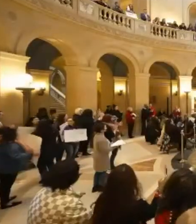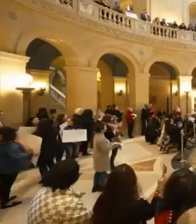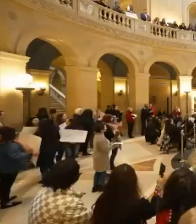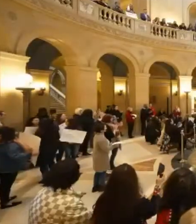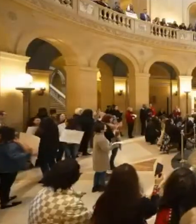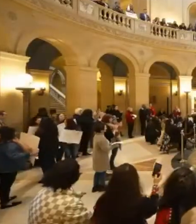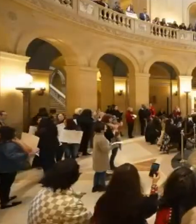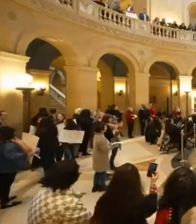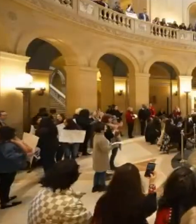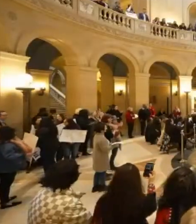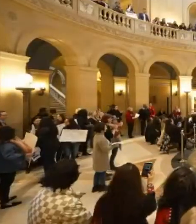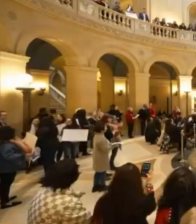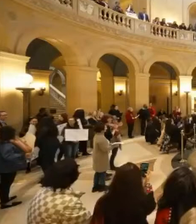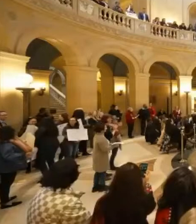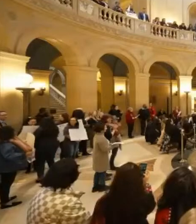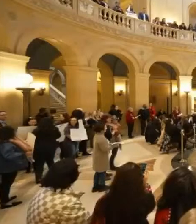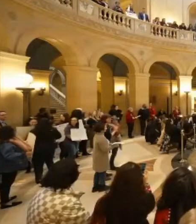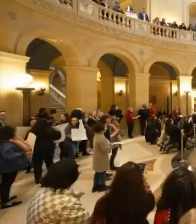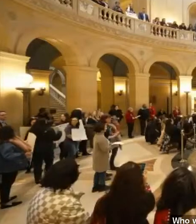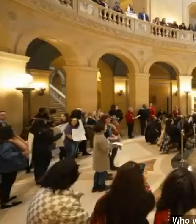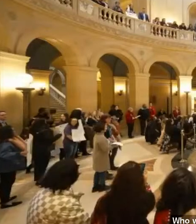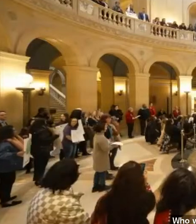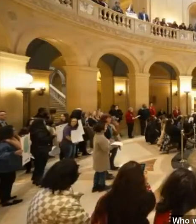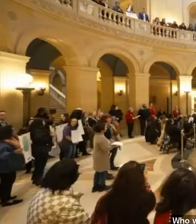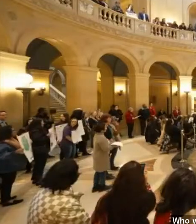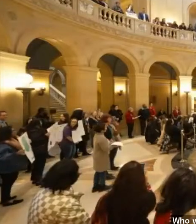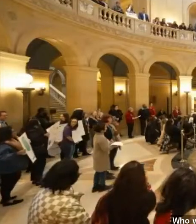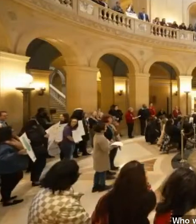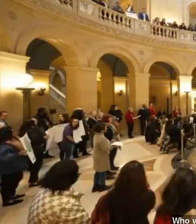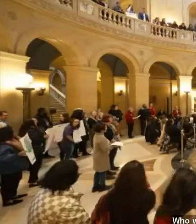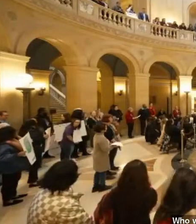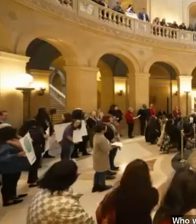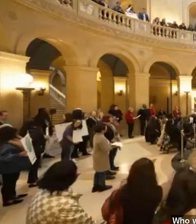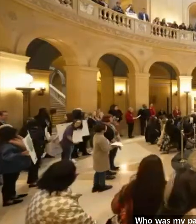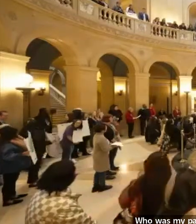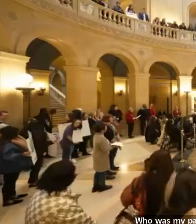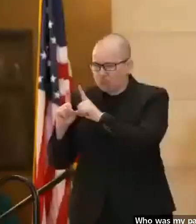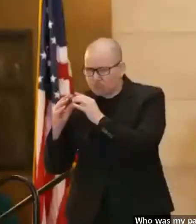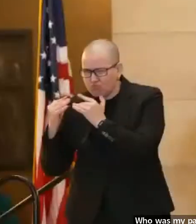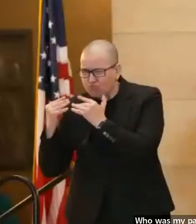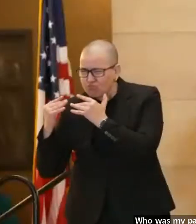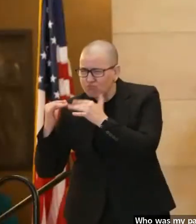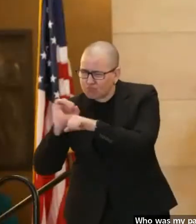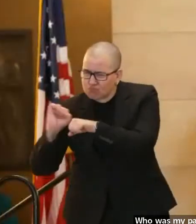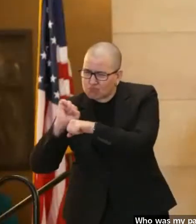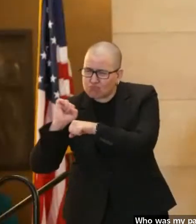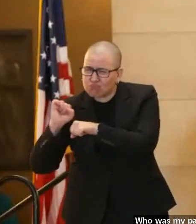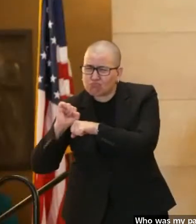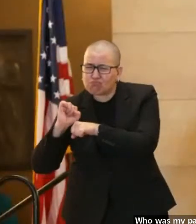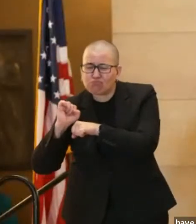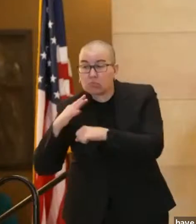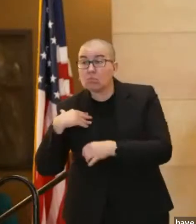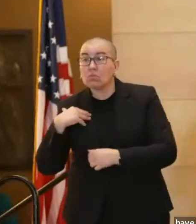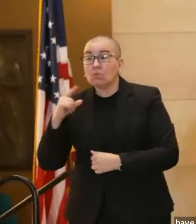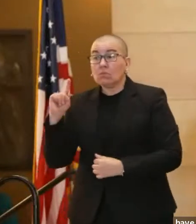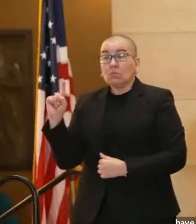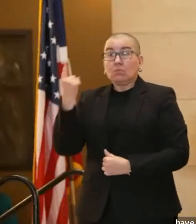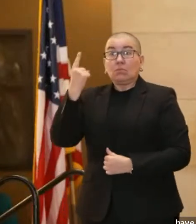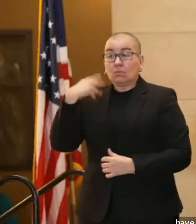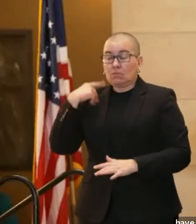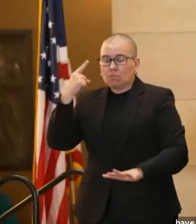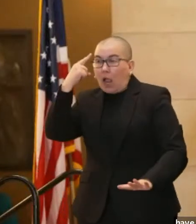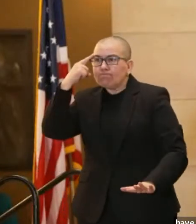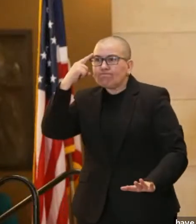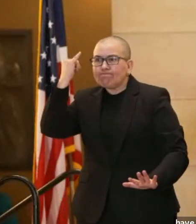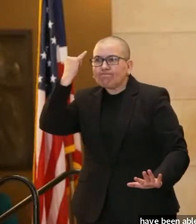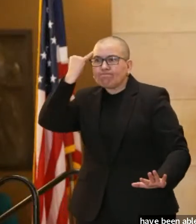who was my partner in so many of these things that I have been able to do. When I first came up with the idea to create